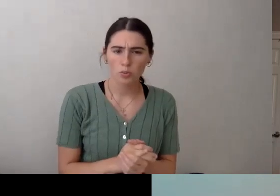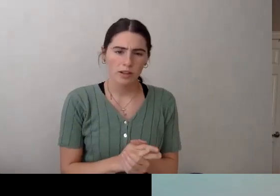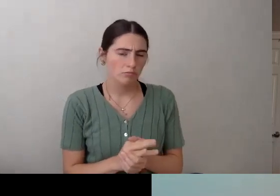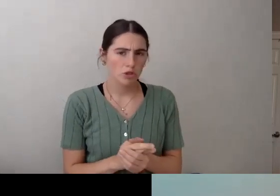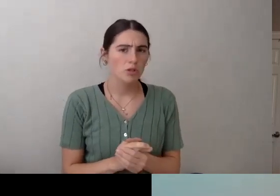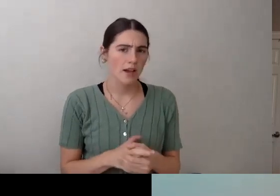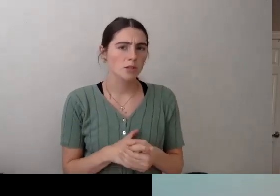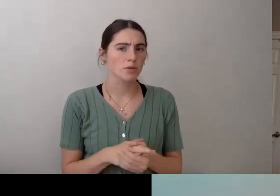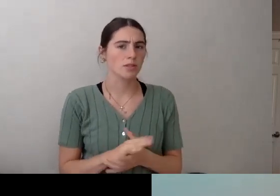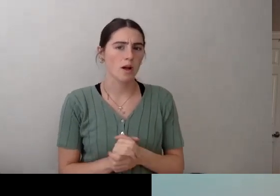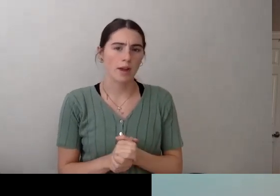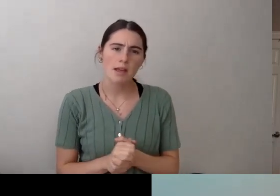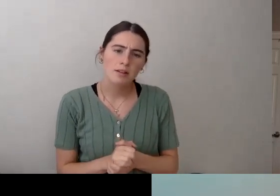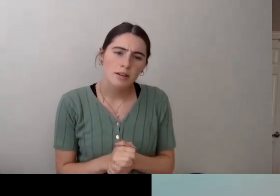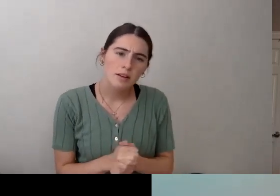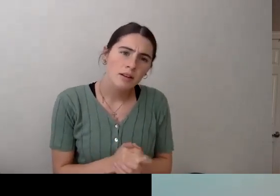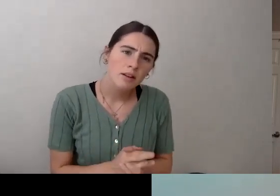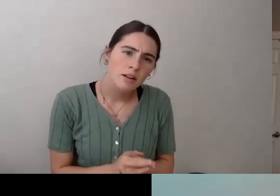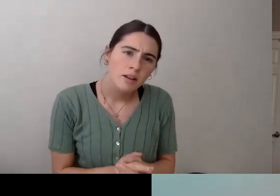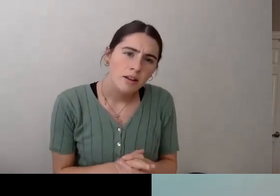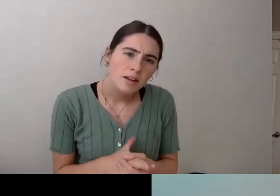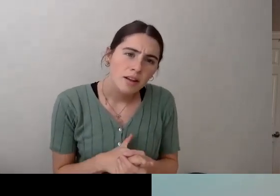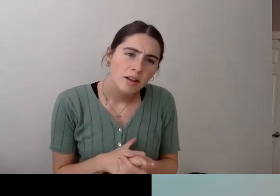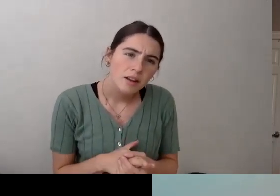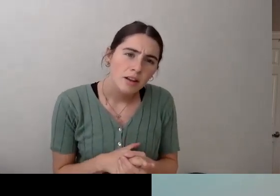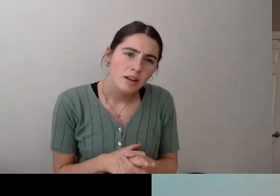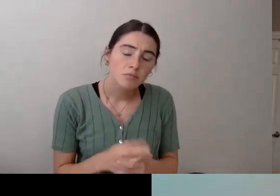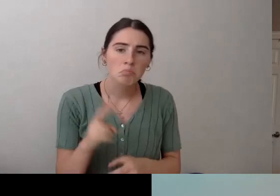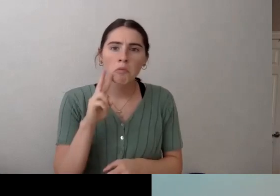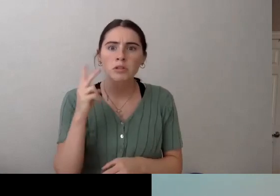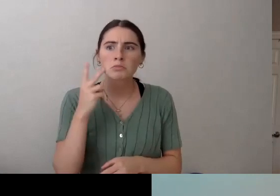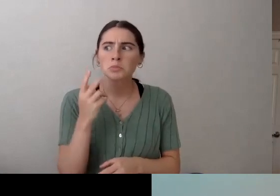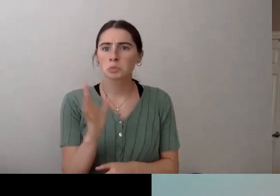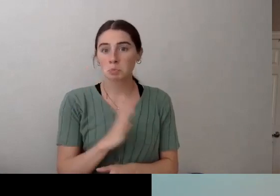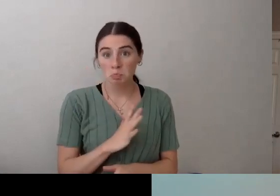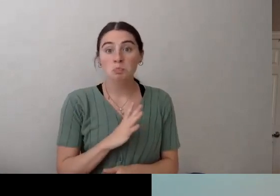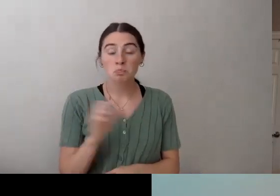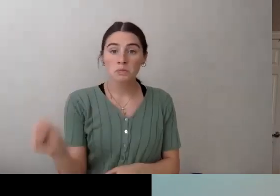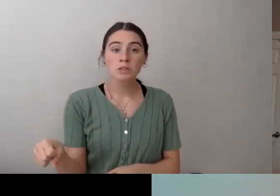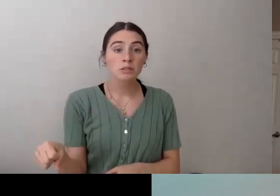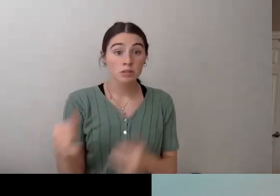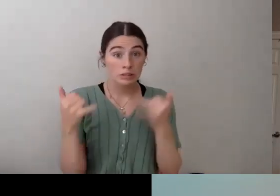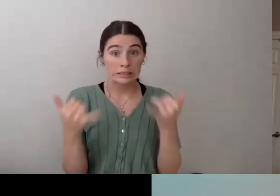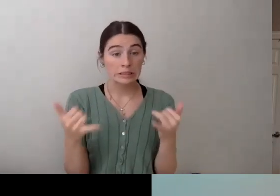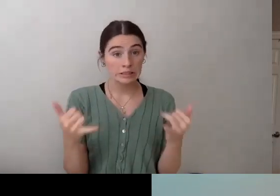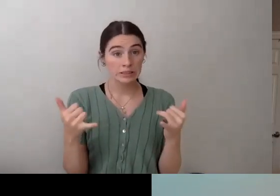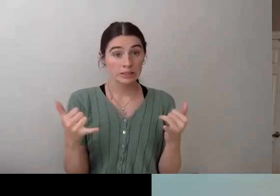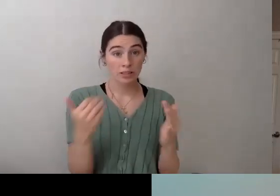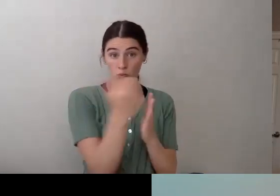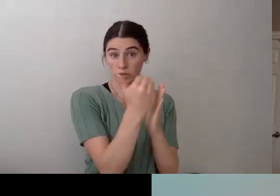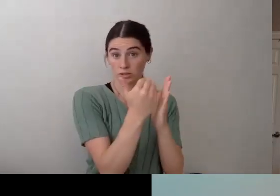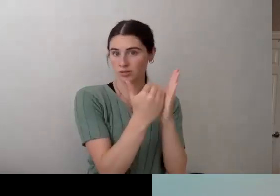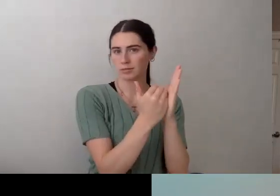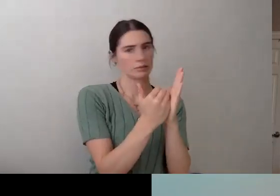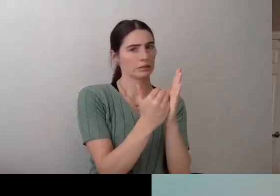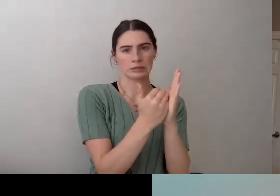So we can use vegetables as well, right? Vegetables, yes. Today, our recipe doesn't really call